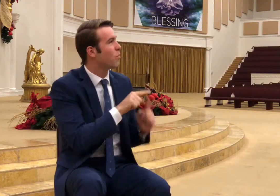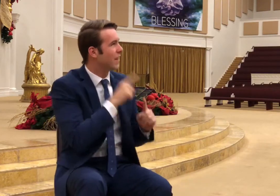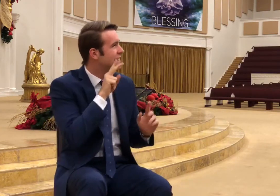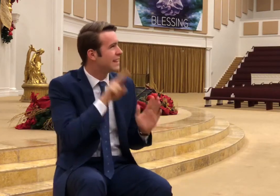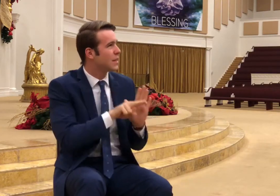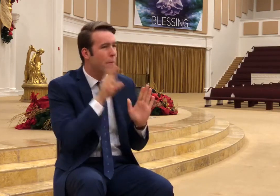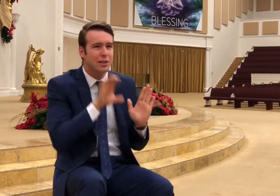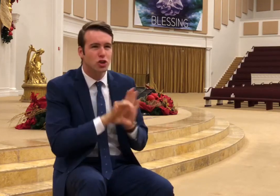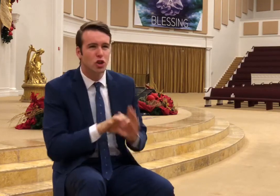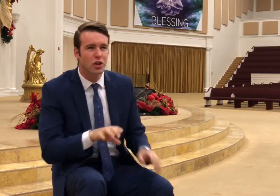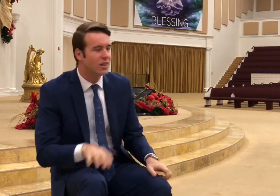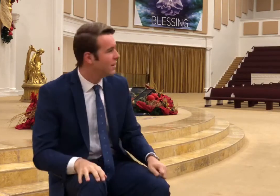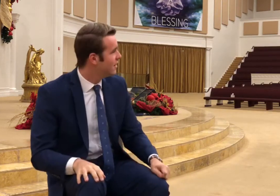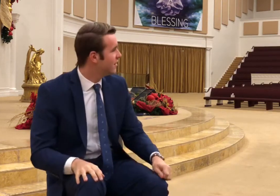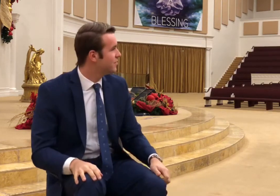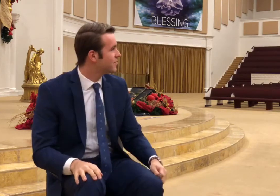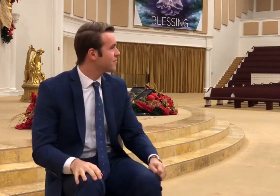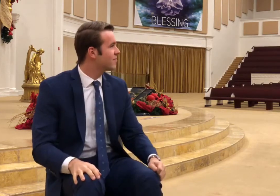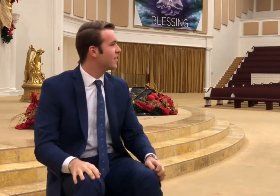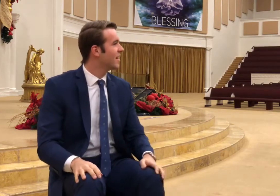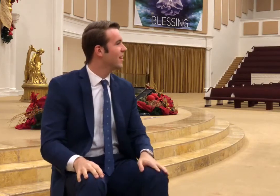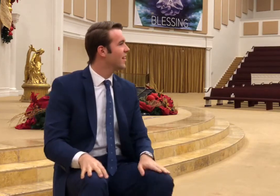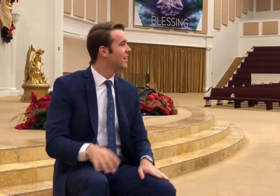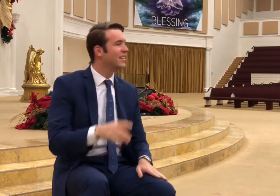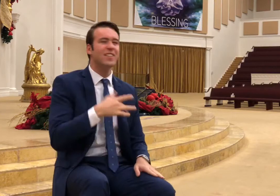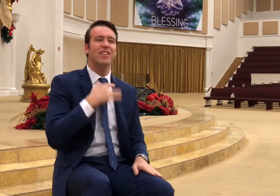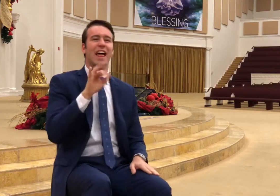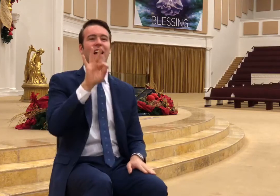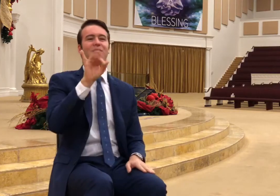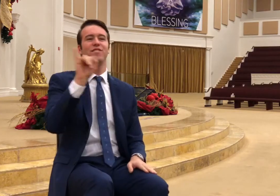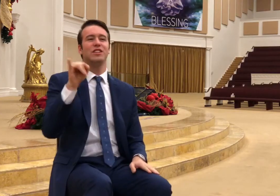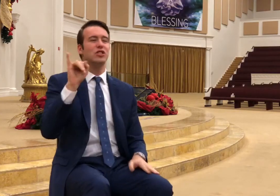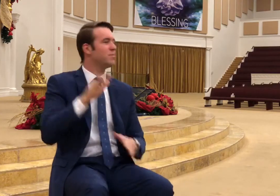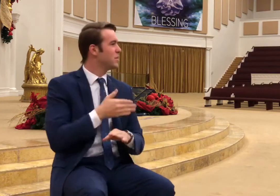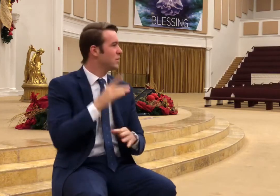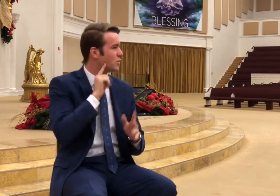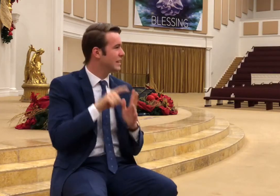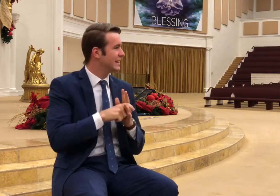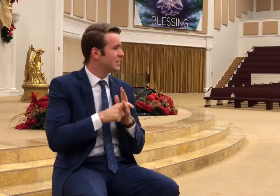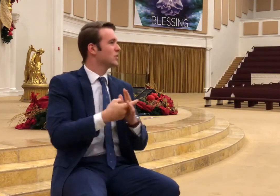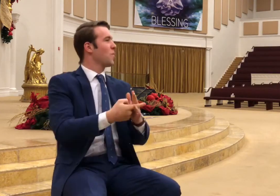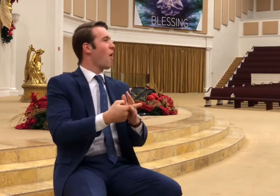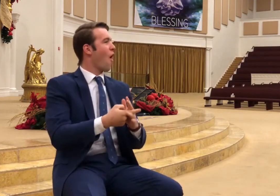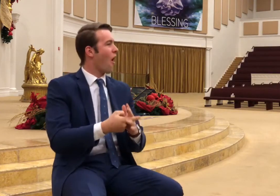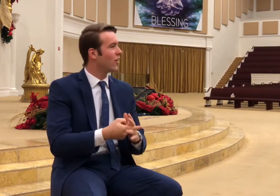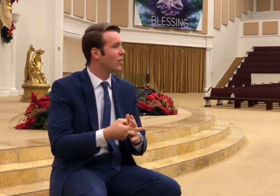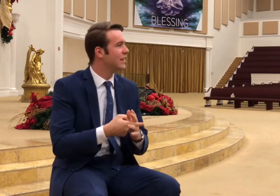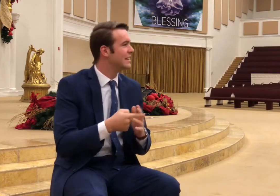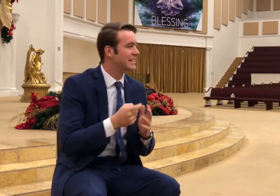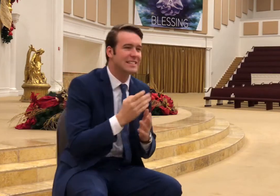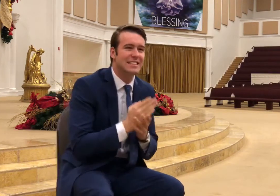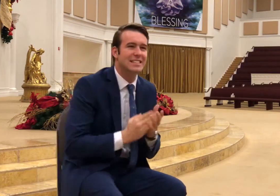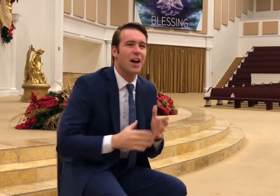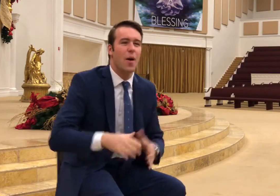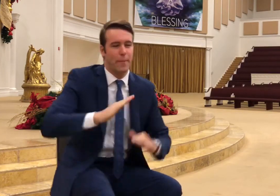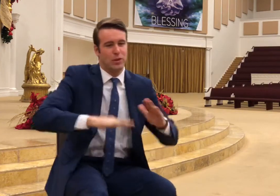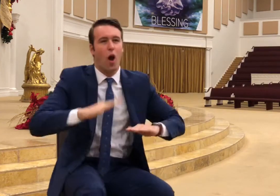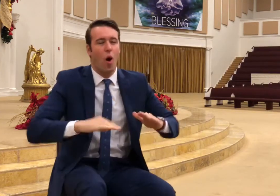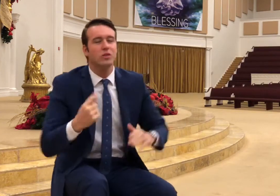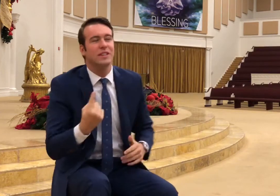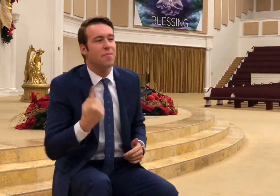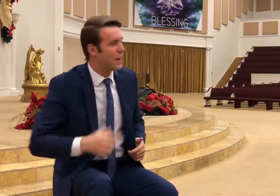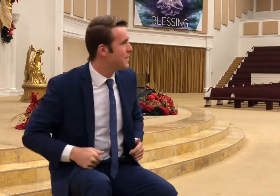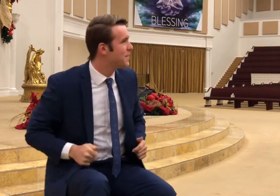today. They're going to feel like Fijian music needs to come over or something and eat some taro or